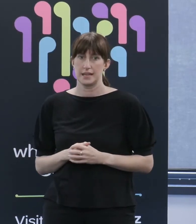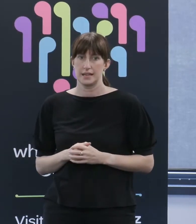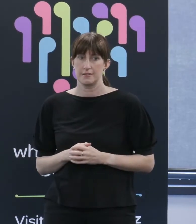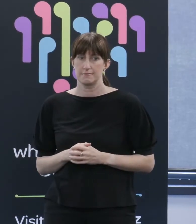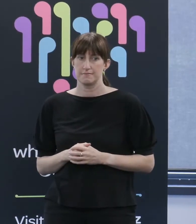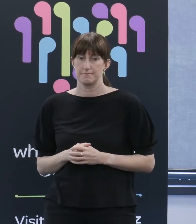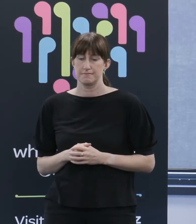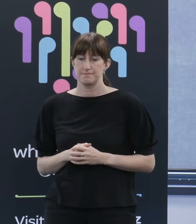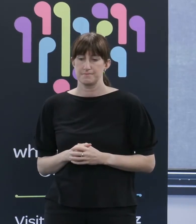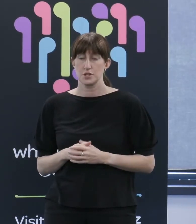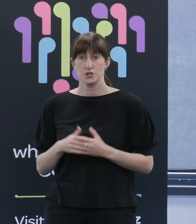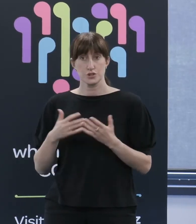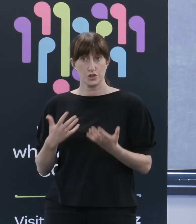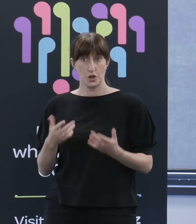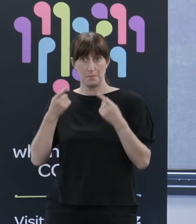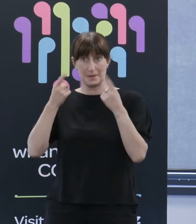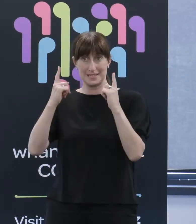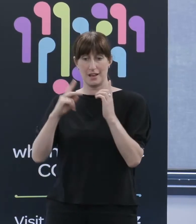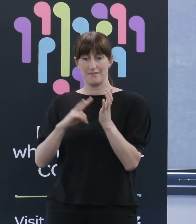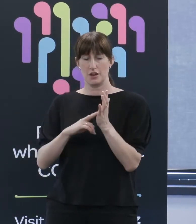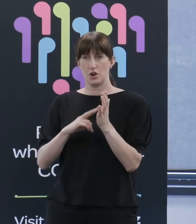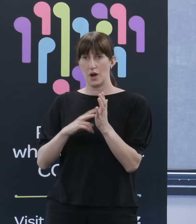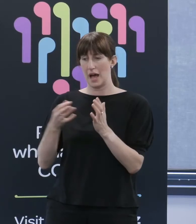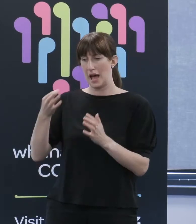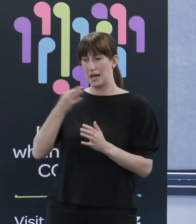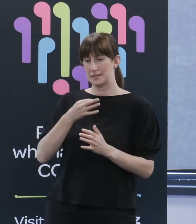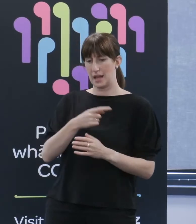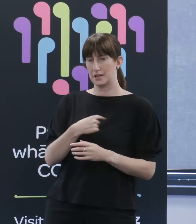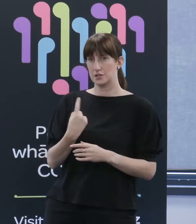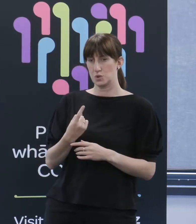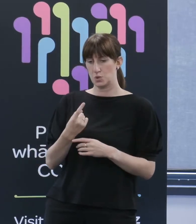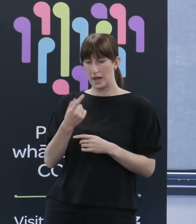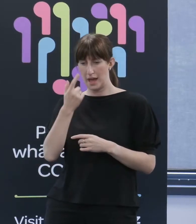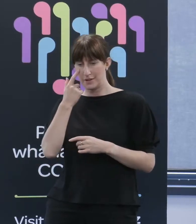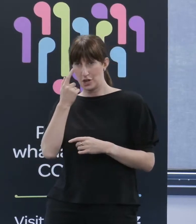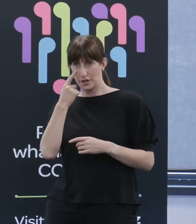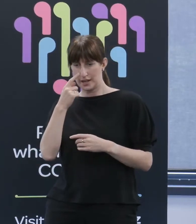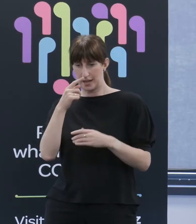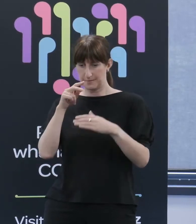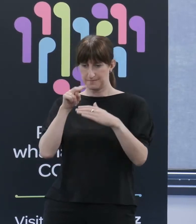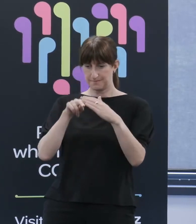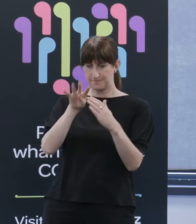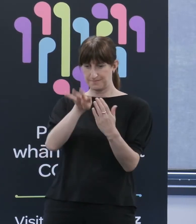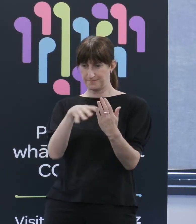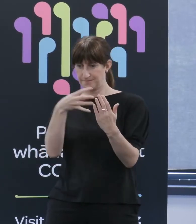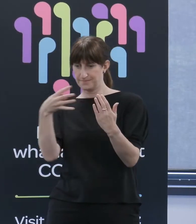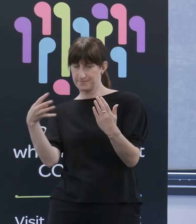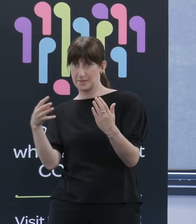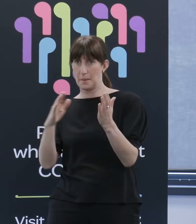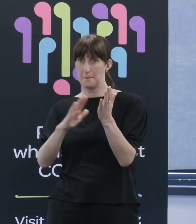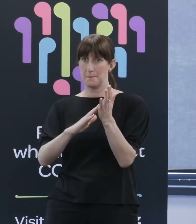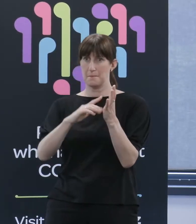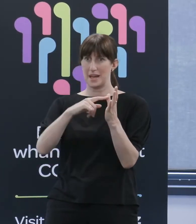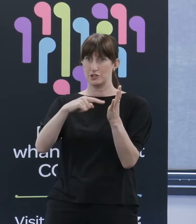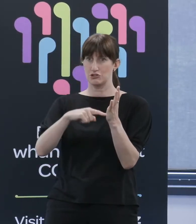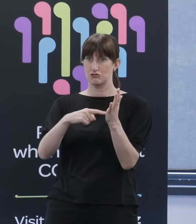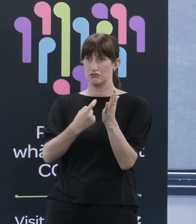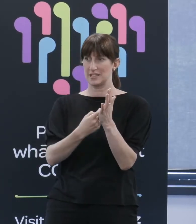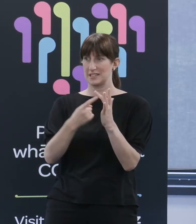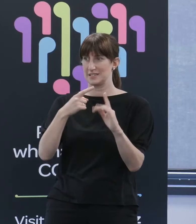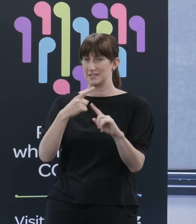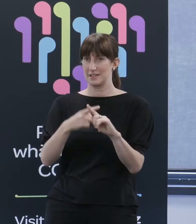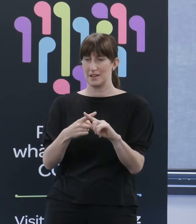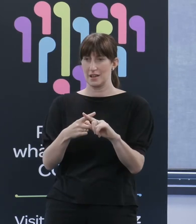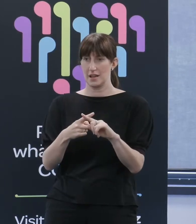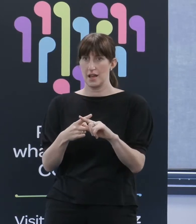has asked us to start thinking about a matrix where we're looking at some of these variables, looking at the actual genomic change that occurs mainly in